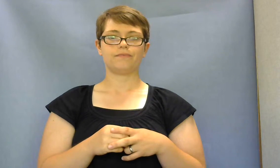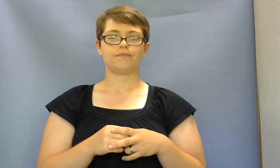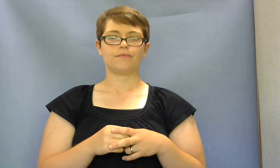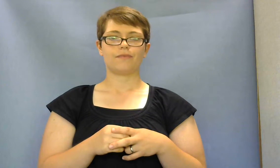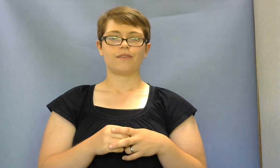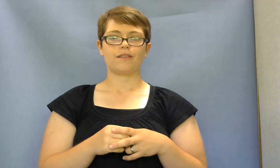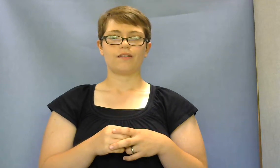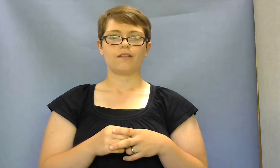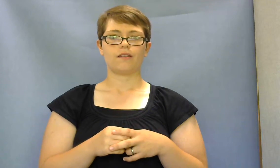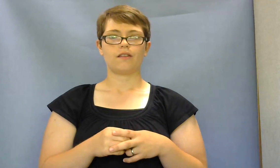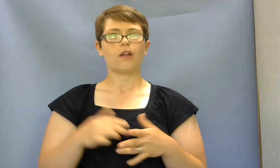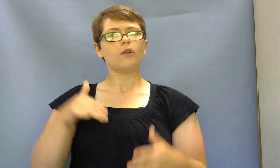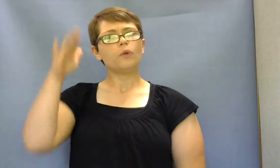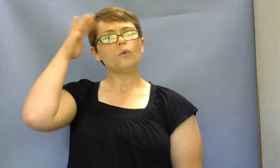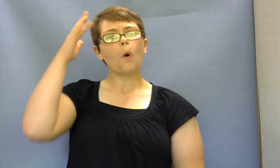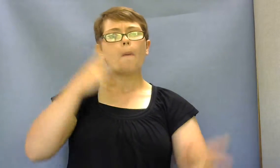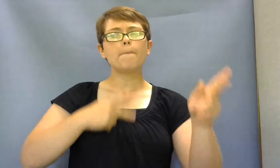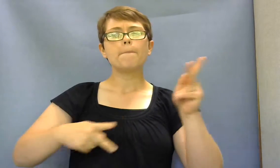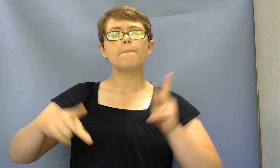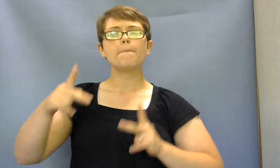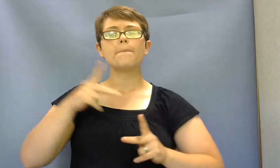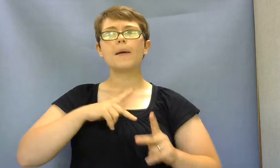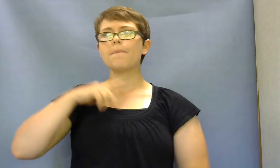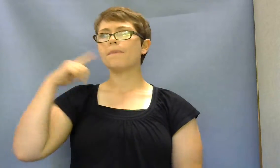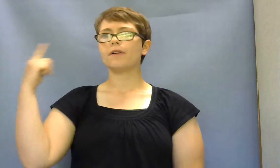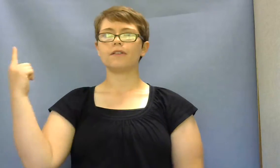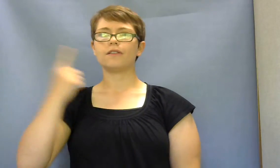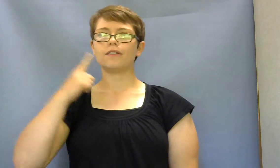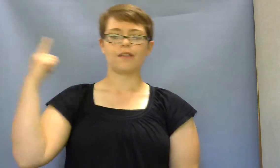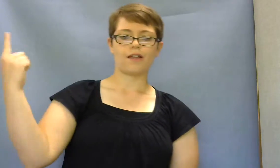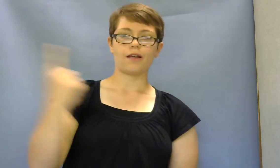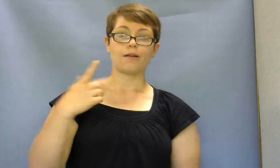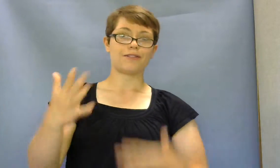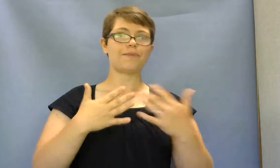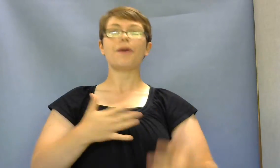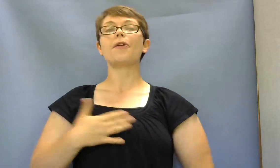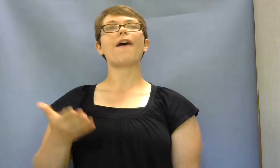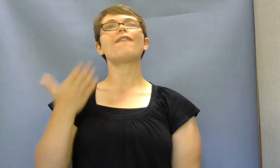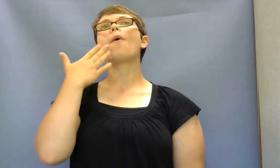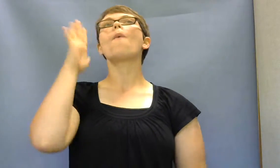that you have in your life who, no matter how good of a day you're having, they'll bring you